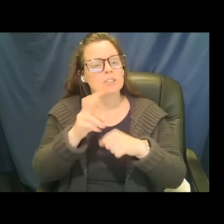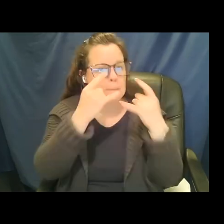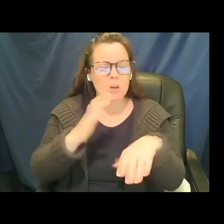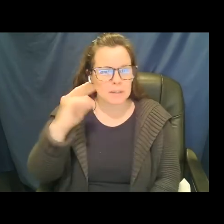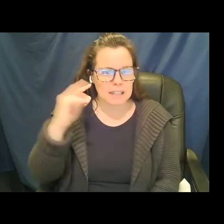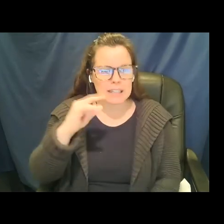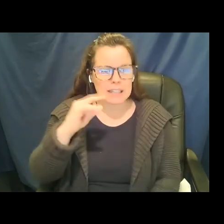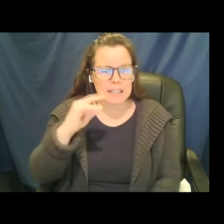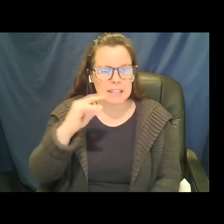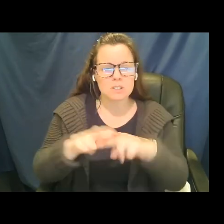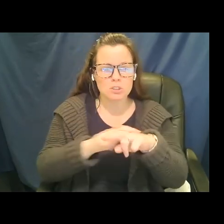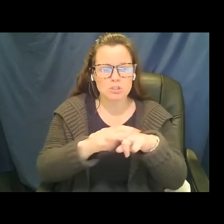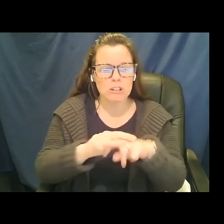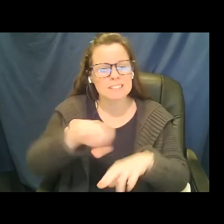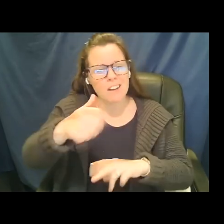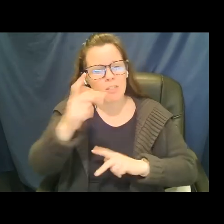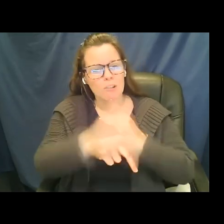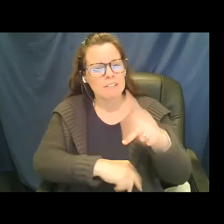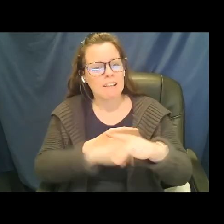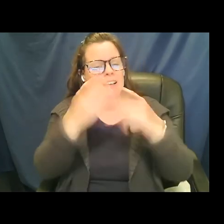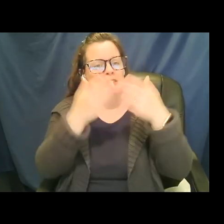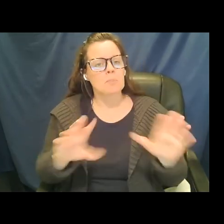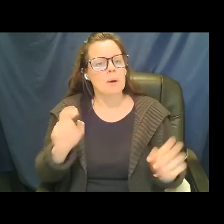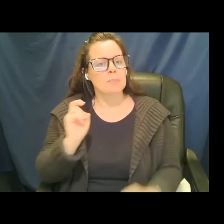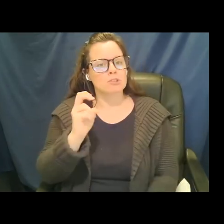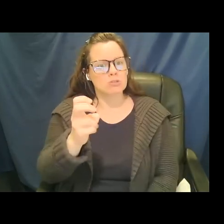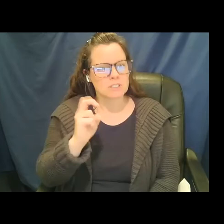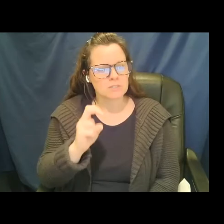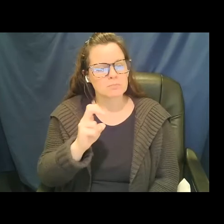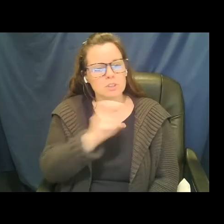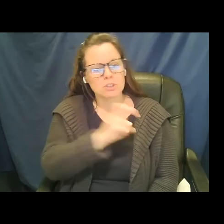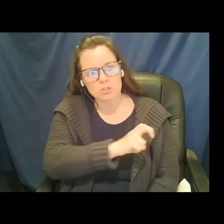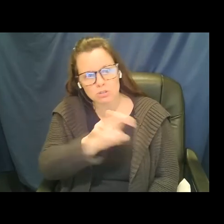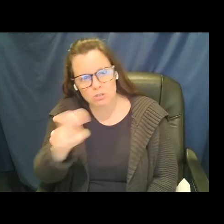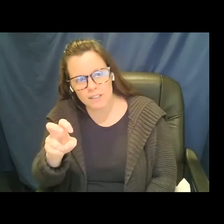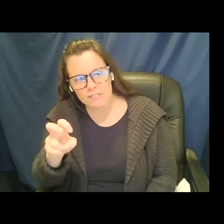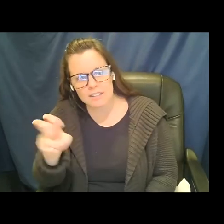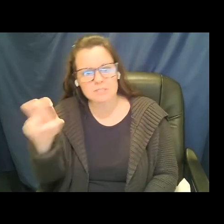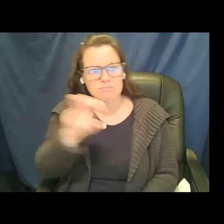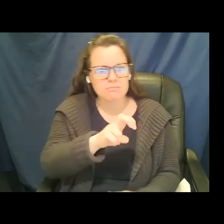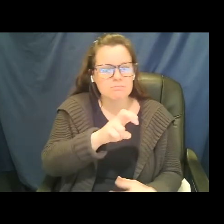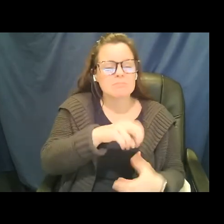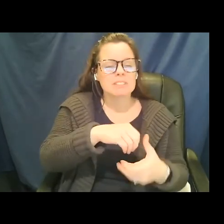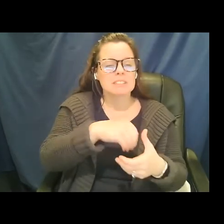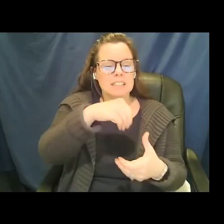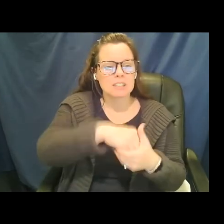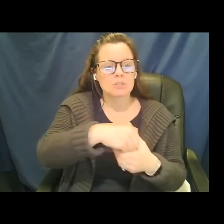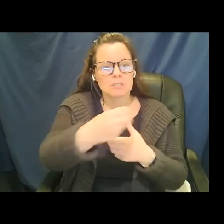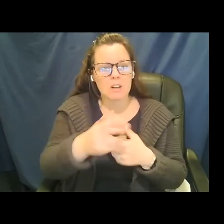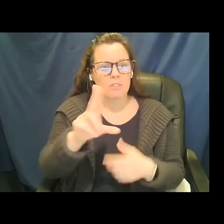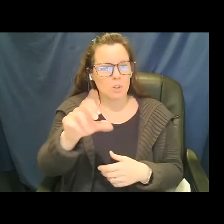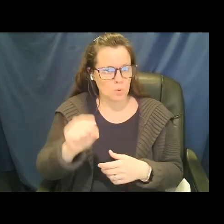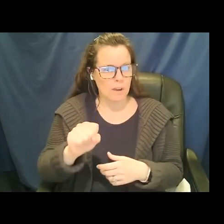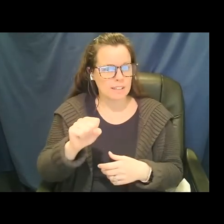are required, and other forms of public transportation traveling into, within, or out of the United